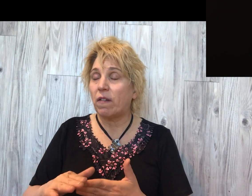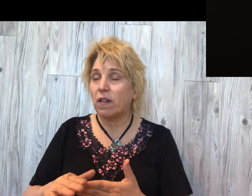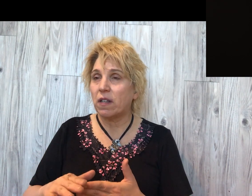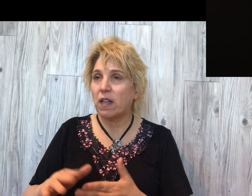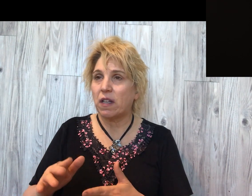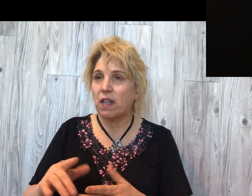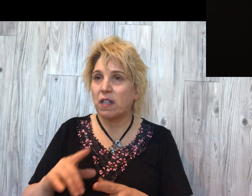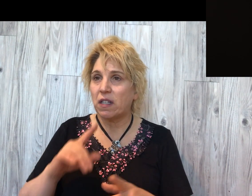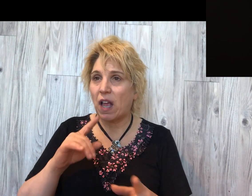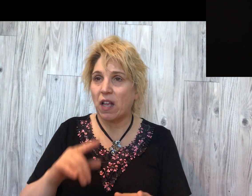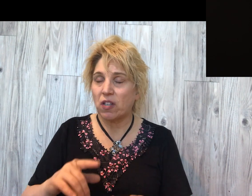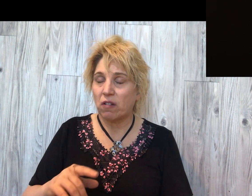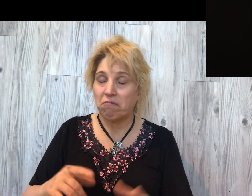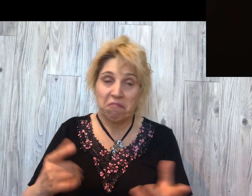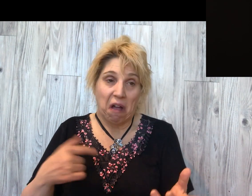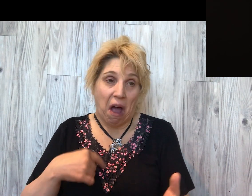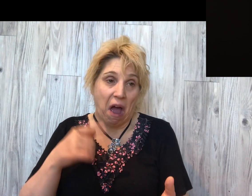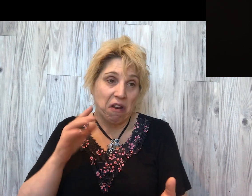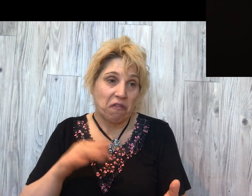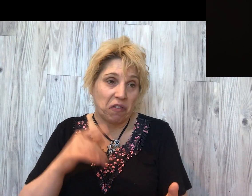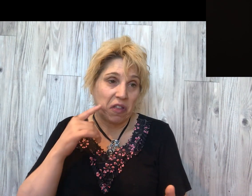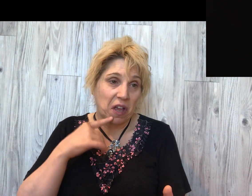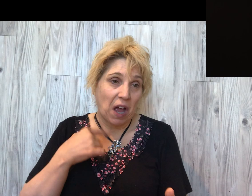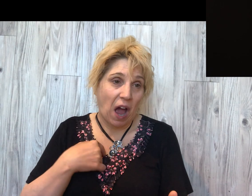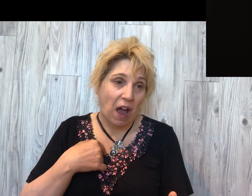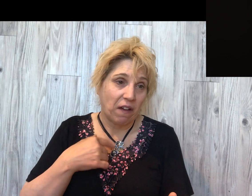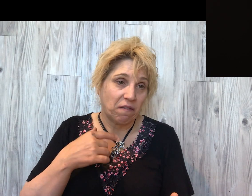for forgiveness of. Wow.